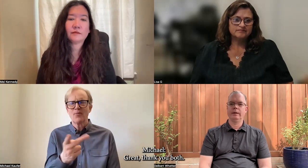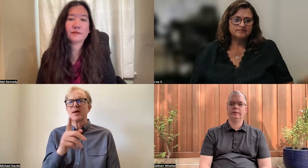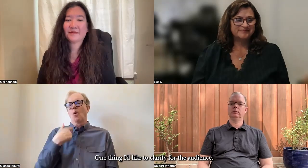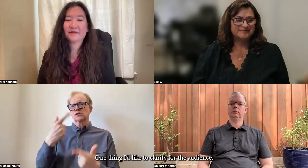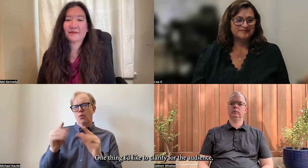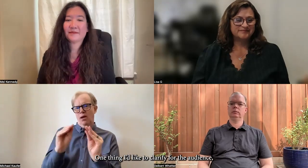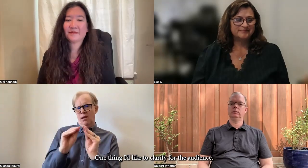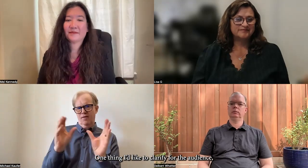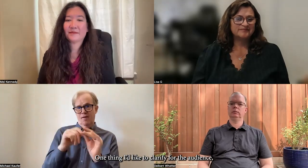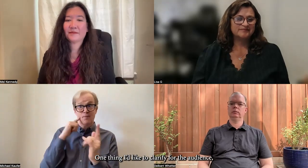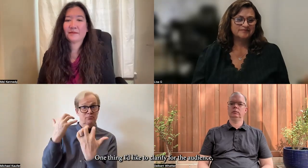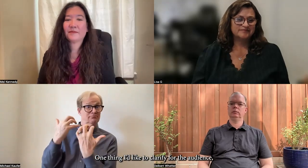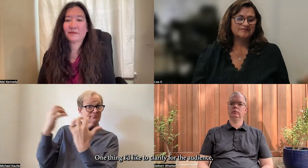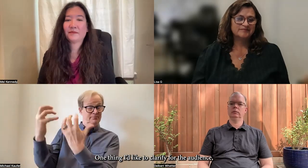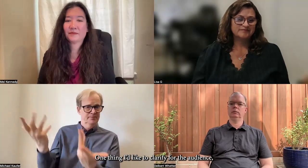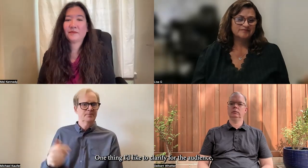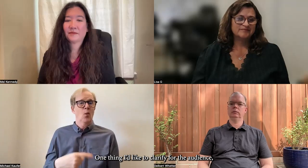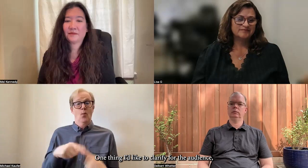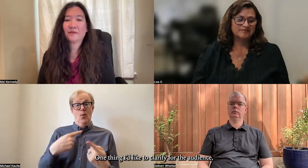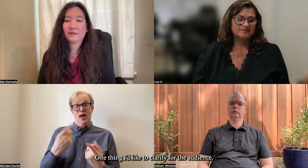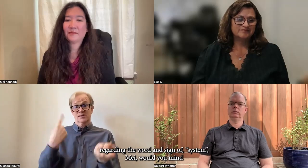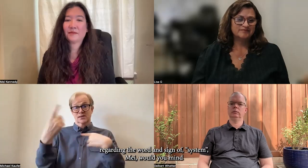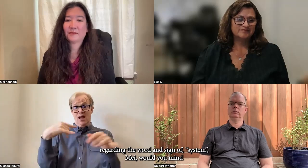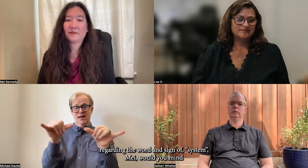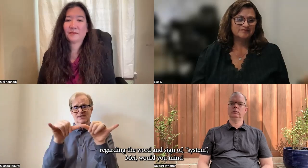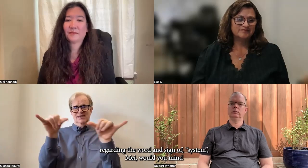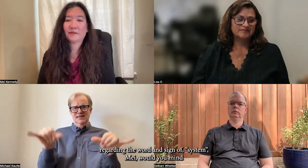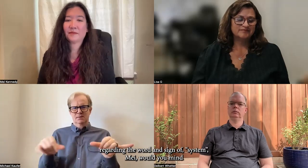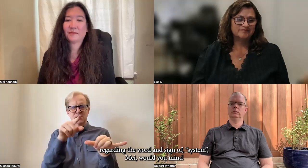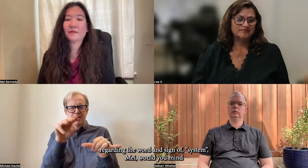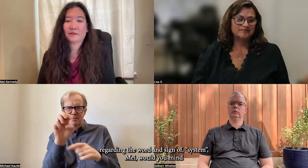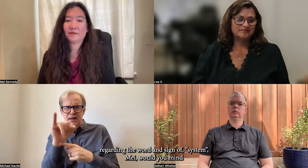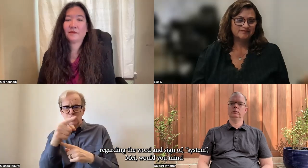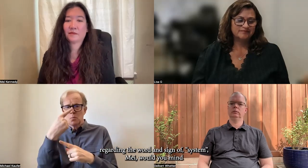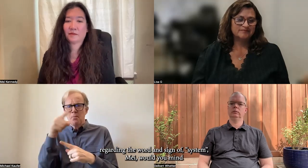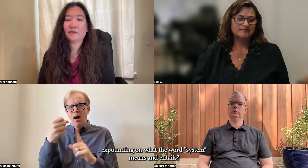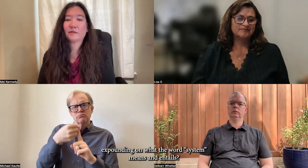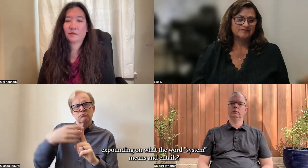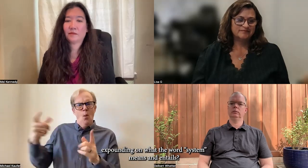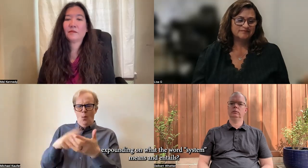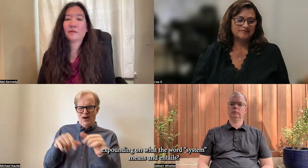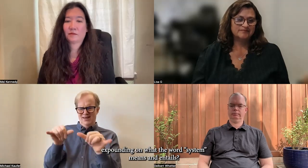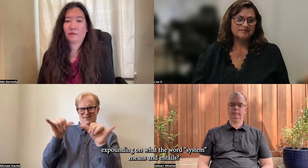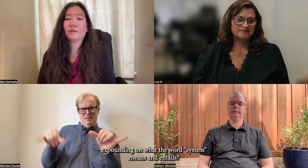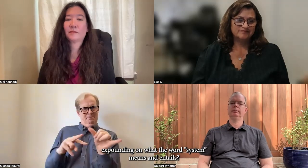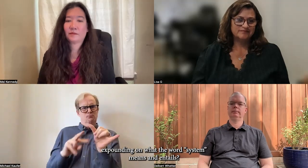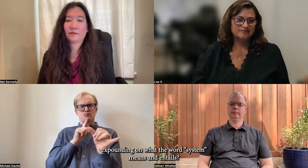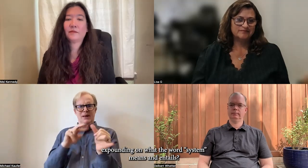Great. Thank you both. One thing I'd like to clarify for the audience regarding the word and sign of system. May, would you mind expounding on what the